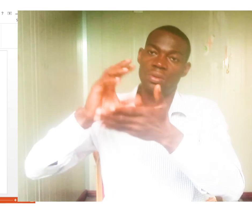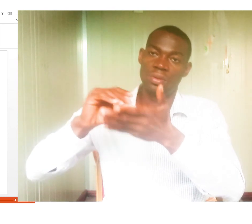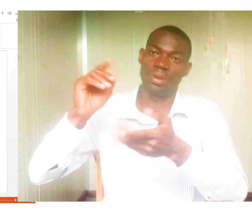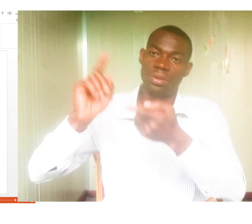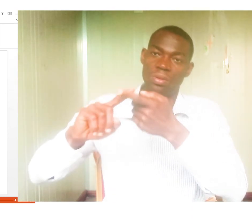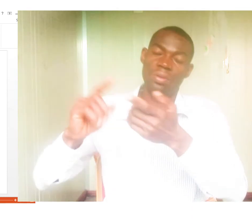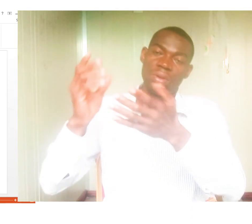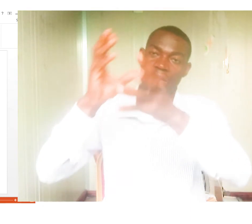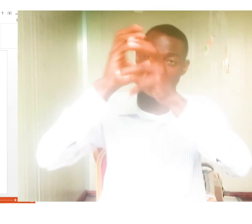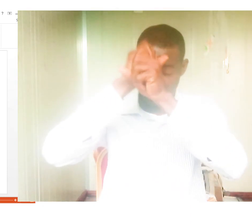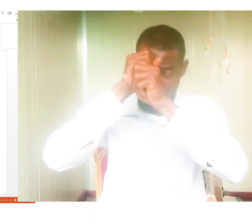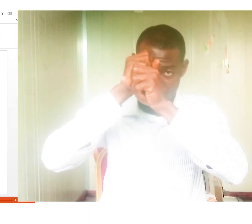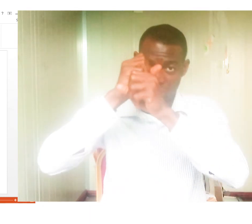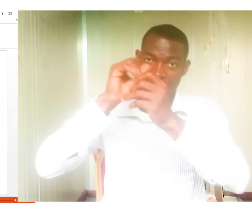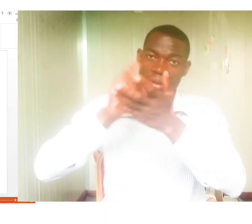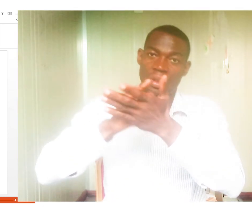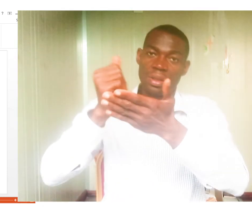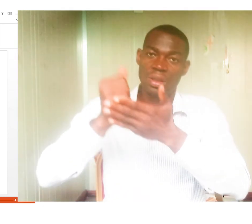to build their